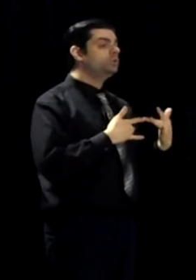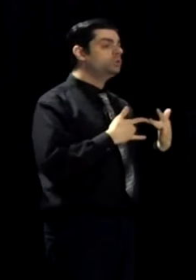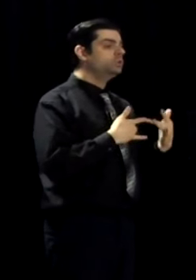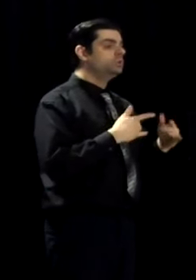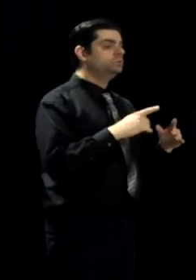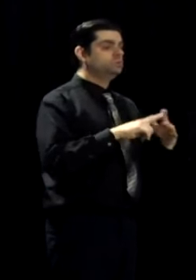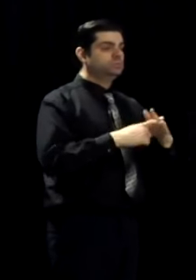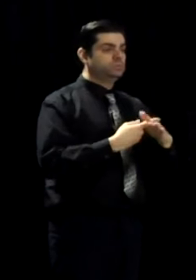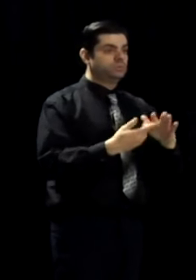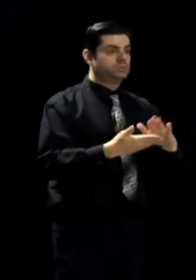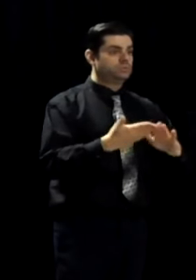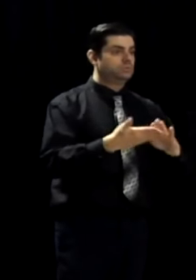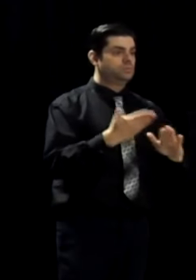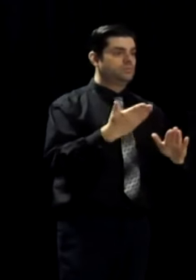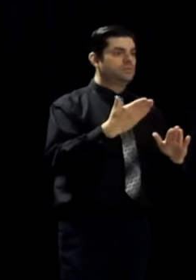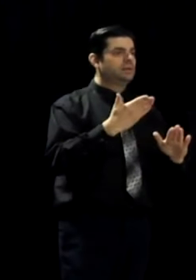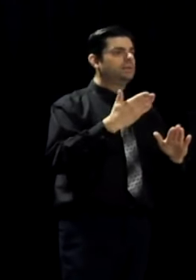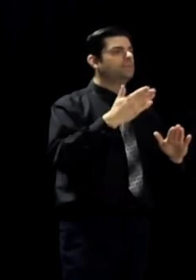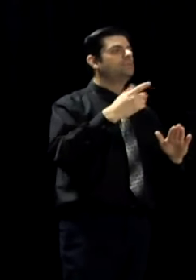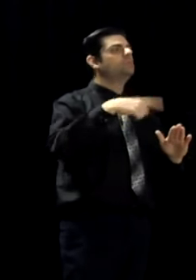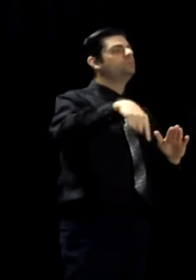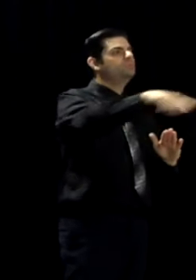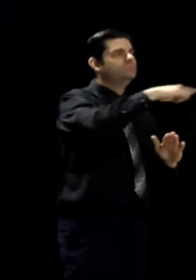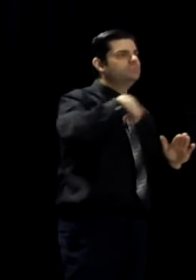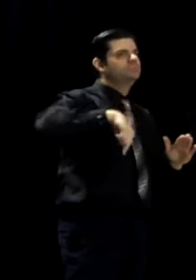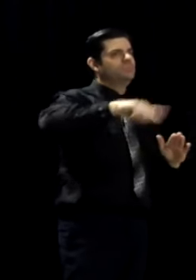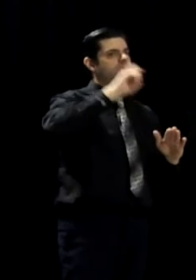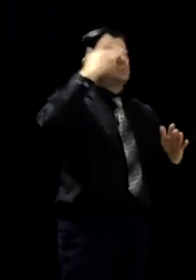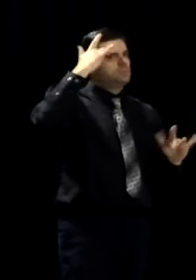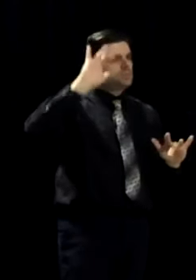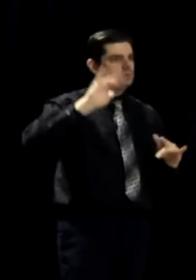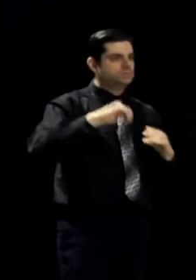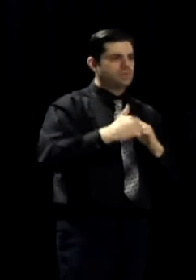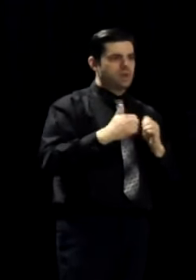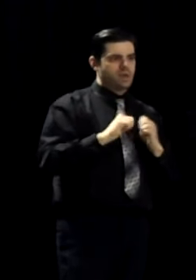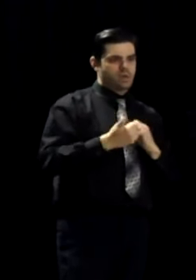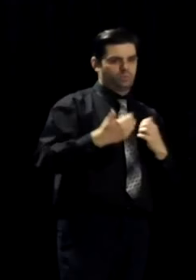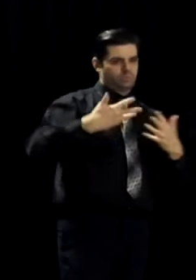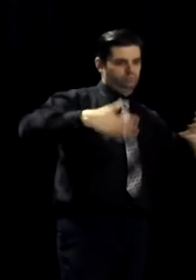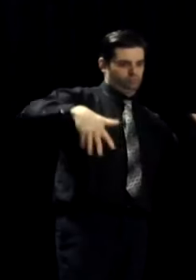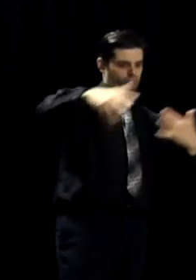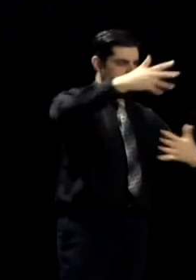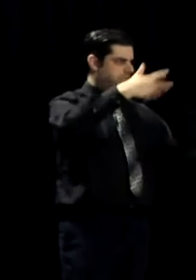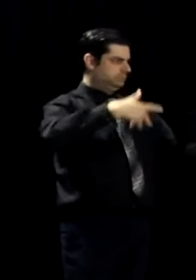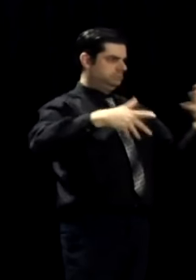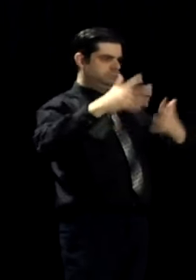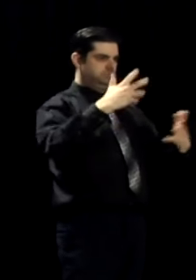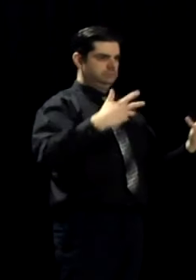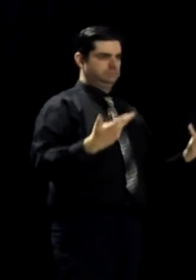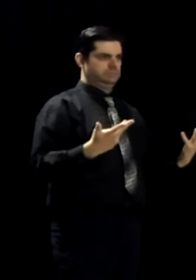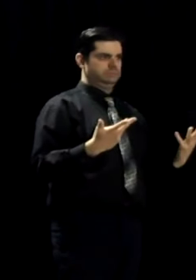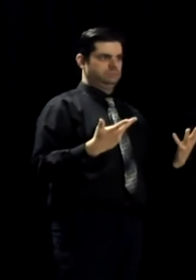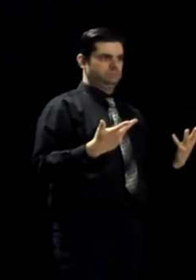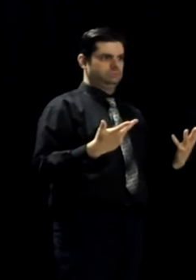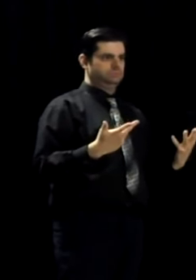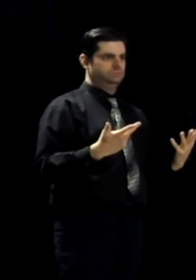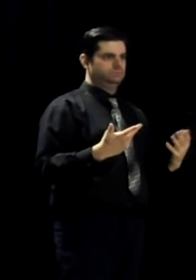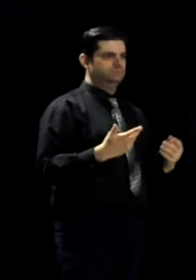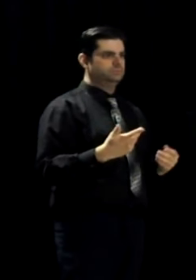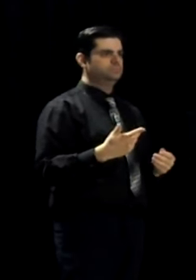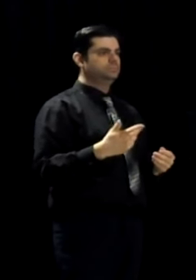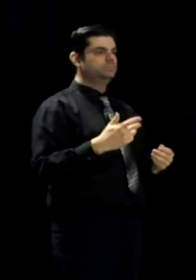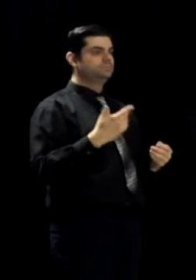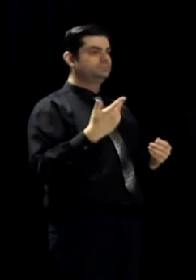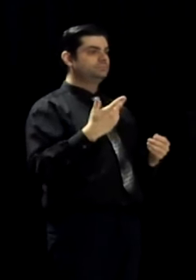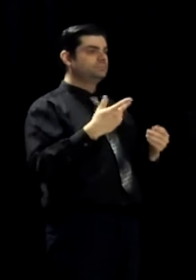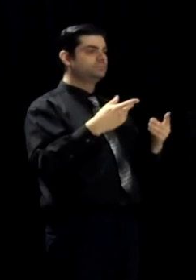we interact with each other and we protect ourselves, because what's happening is that the contact cases are